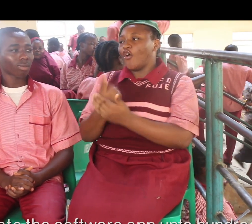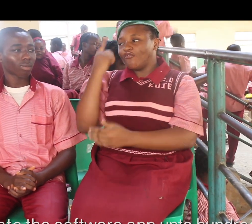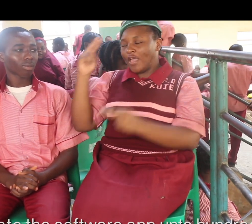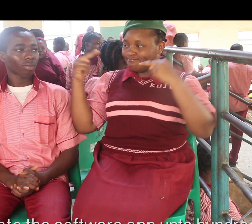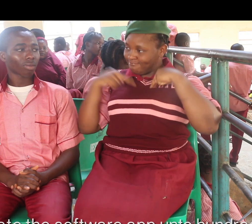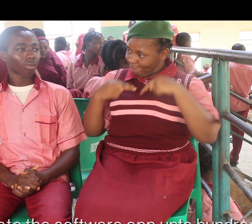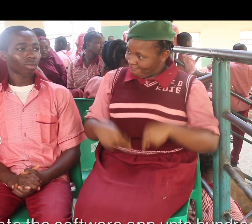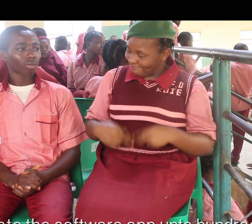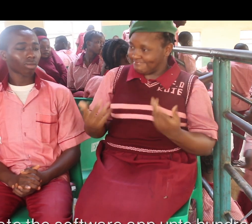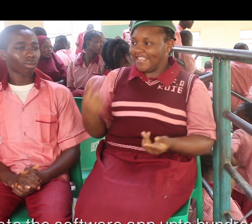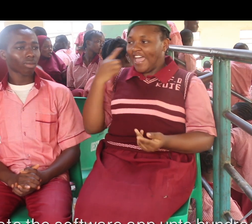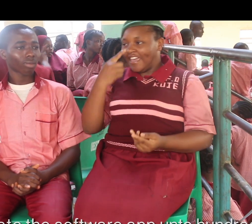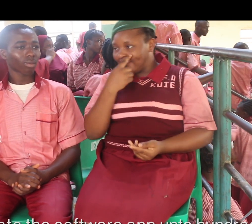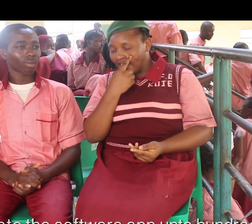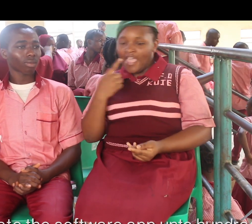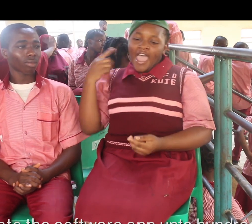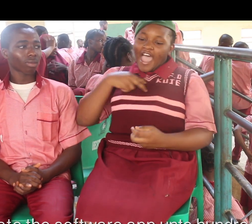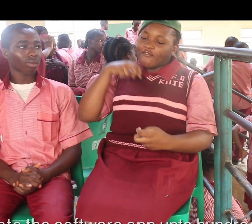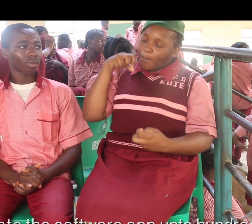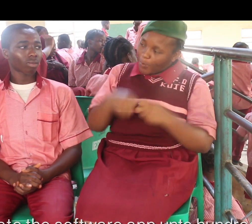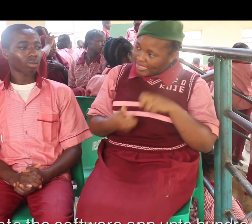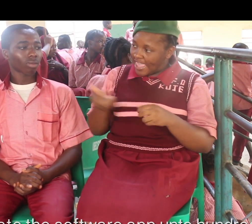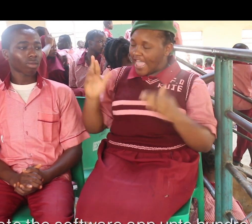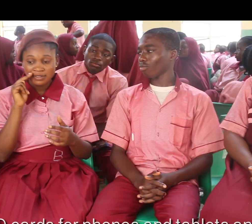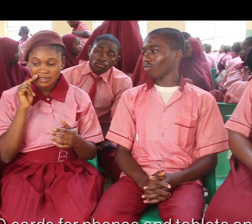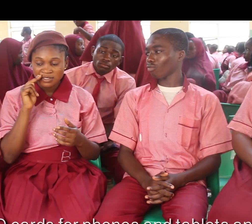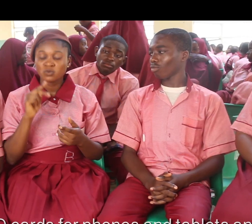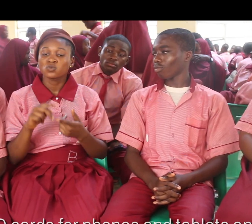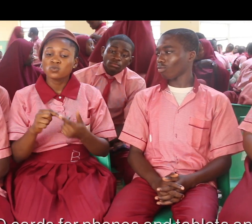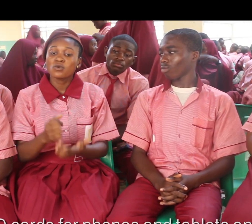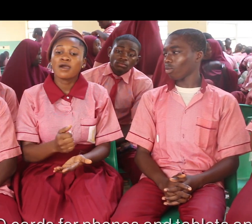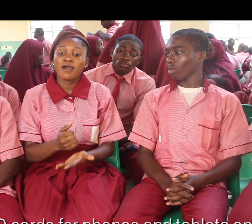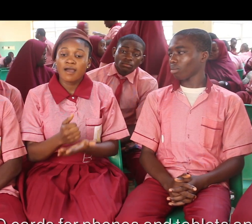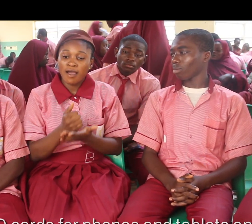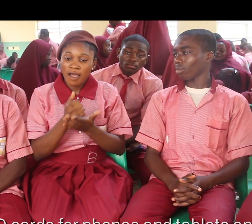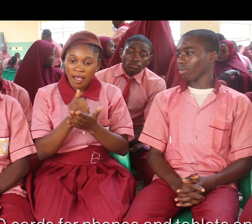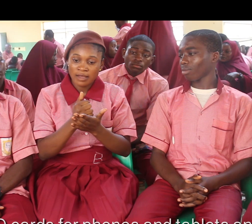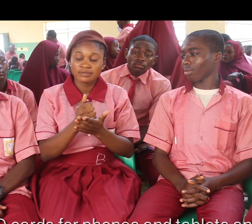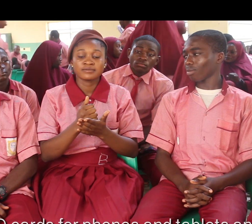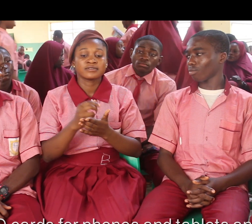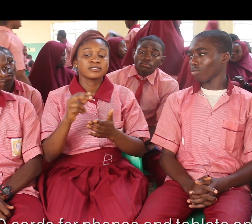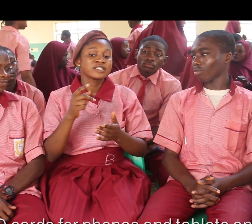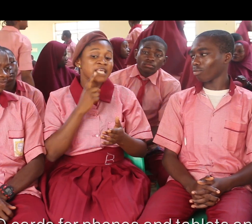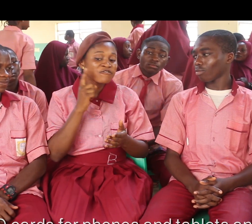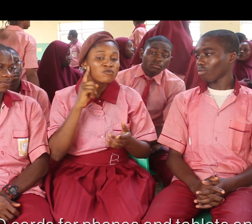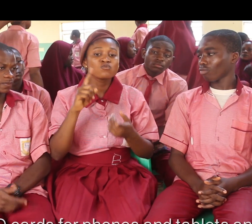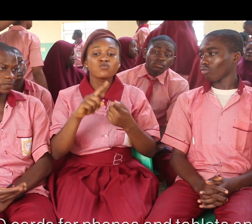replicate the software app onto hundreds of regular SD cards for phones and tablets and